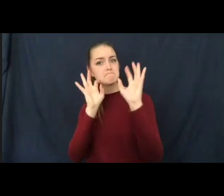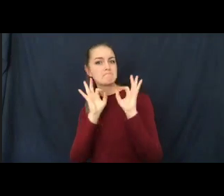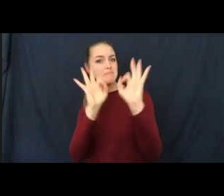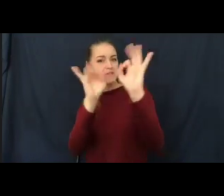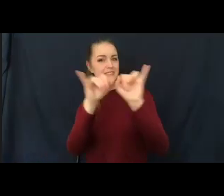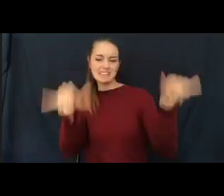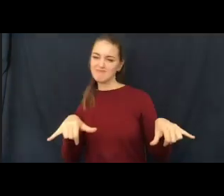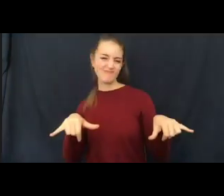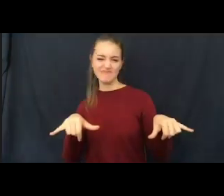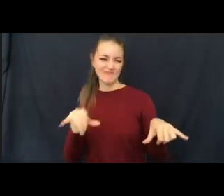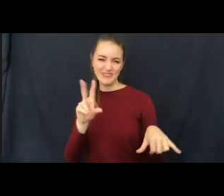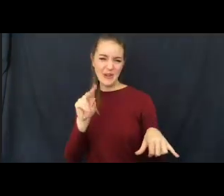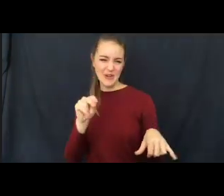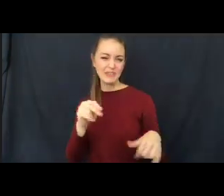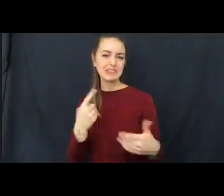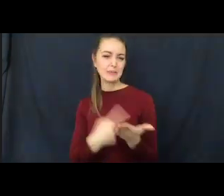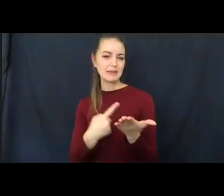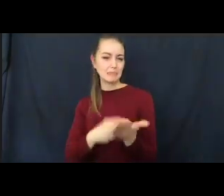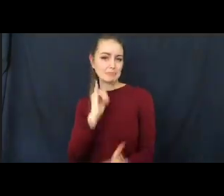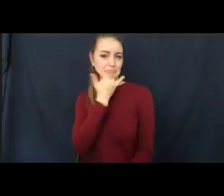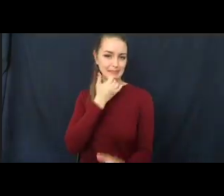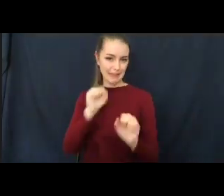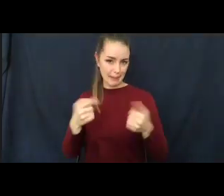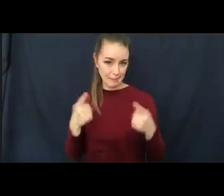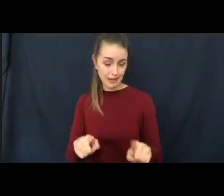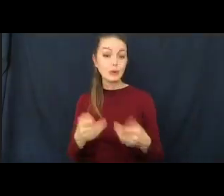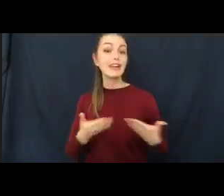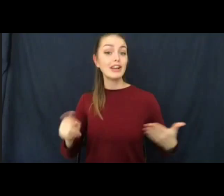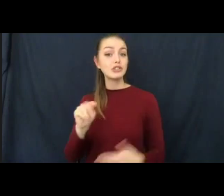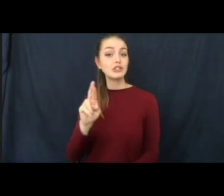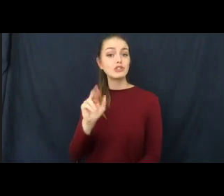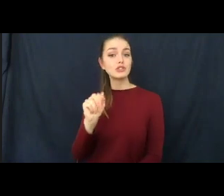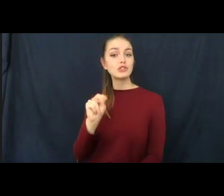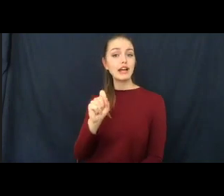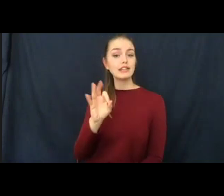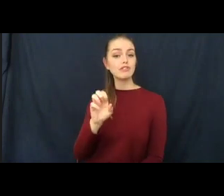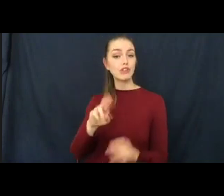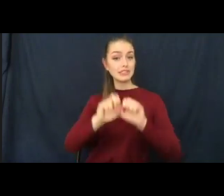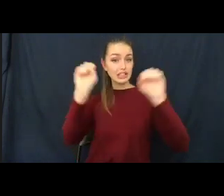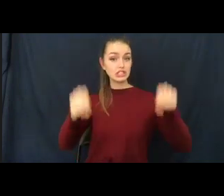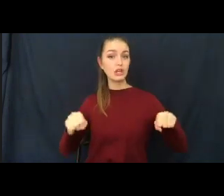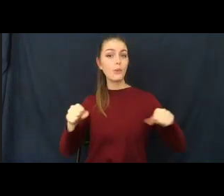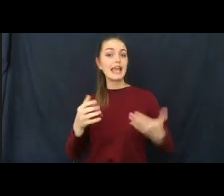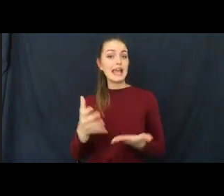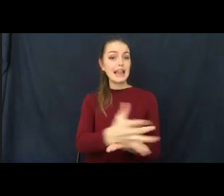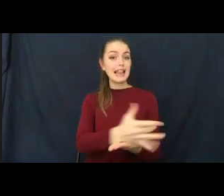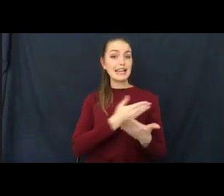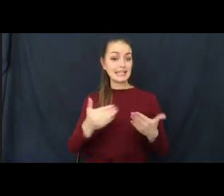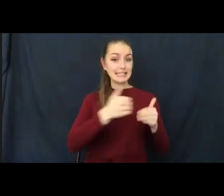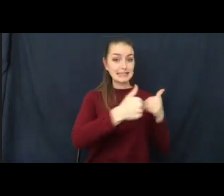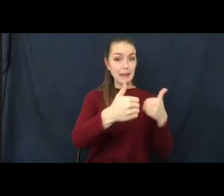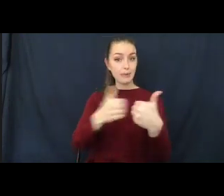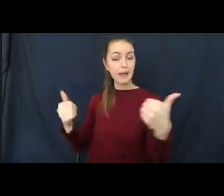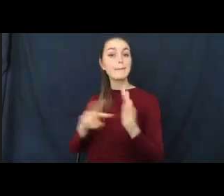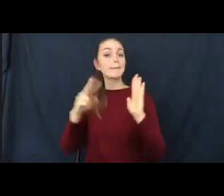system. So here at the transfer station, when we're able to collect things separately, we are reducing the